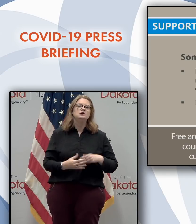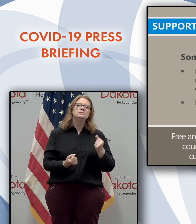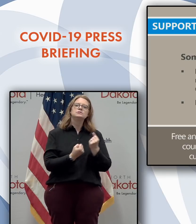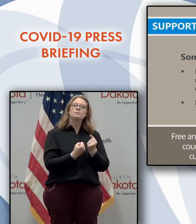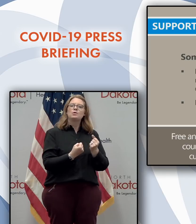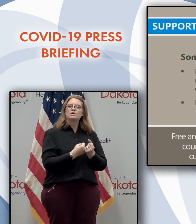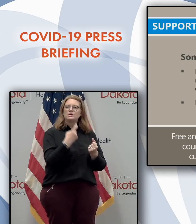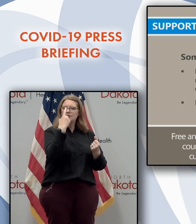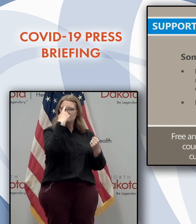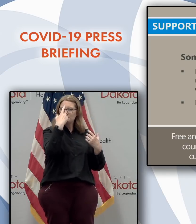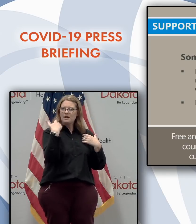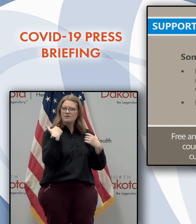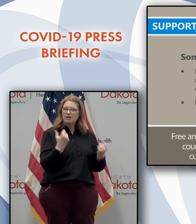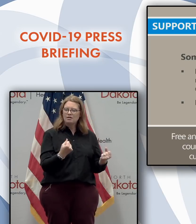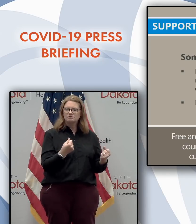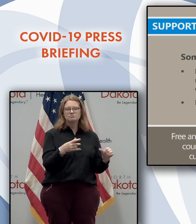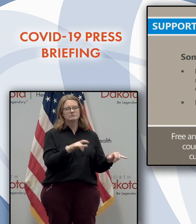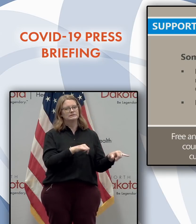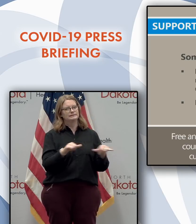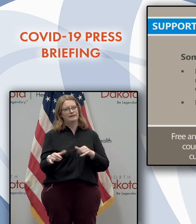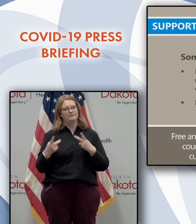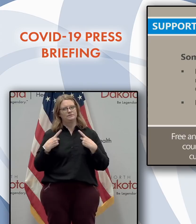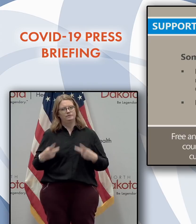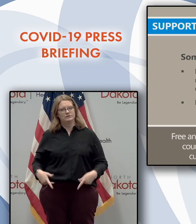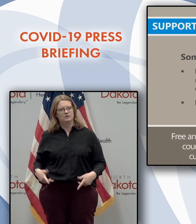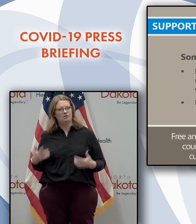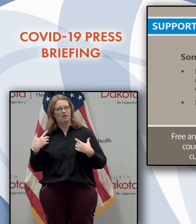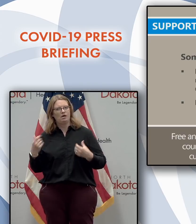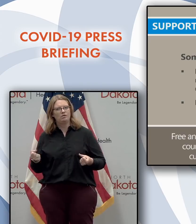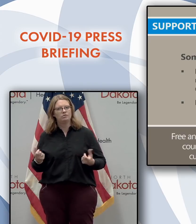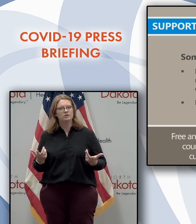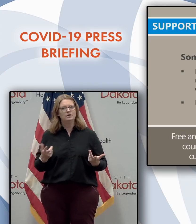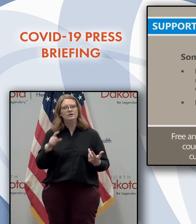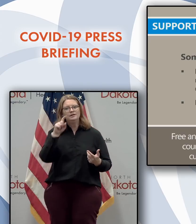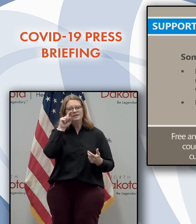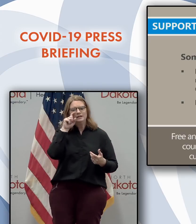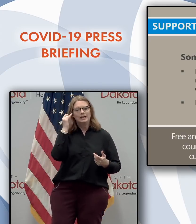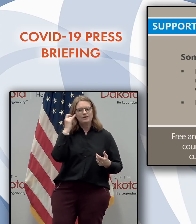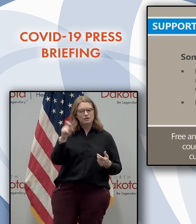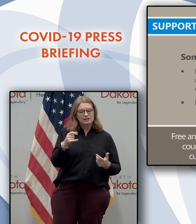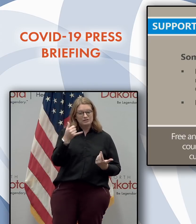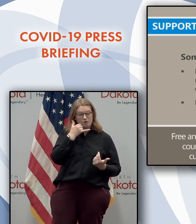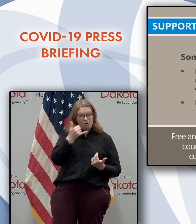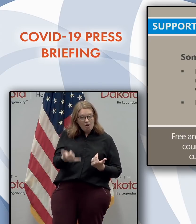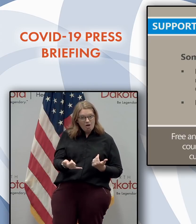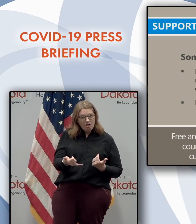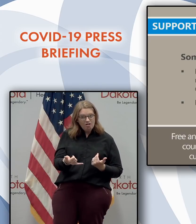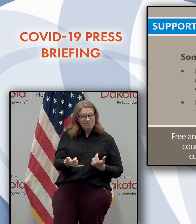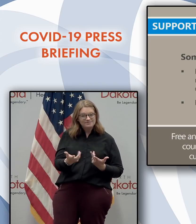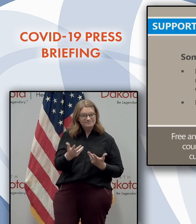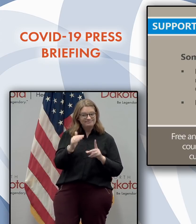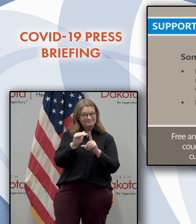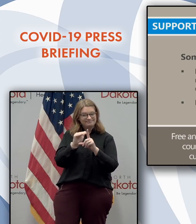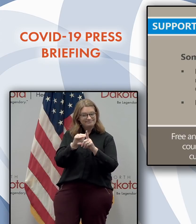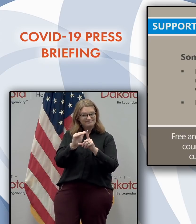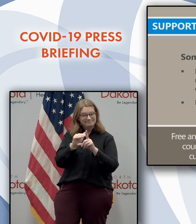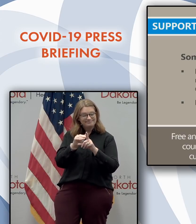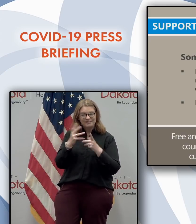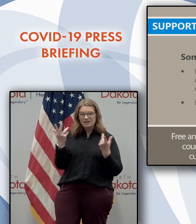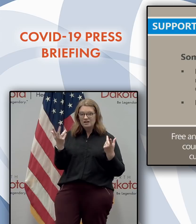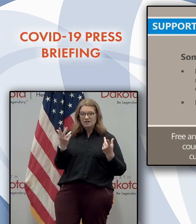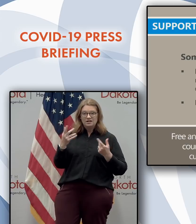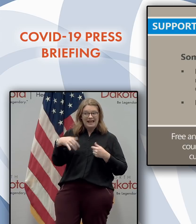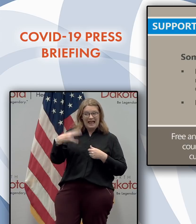mental health is just as important as your physical health, and if you feel a need to reach out or want to talk to someone, I want to remind anybody, whether